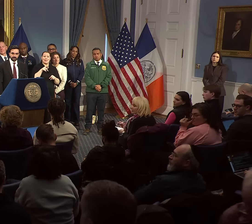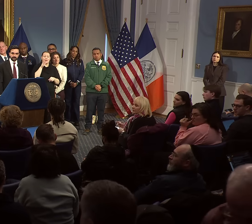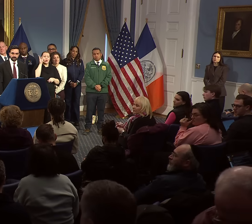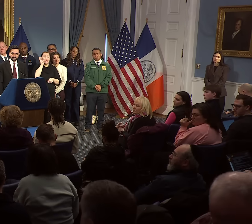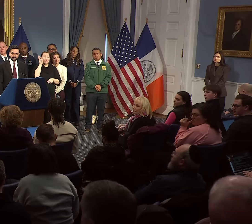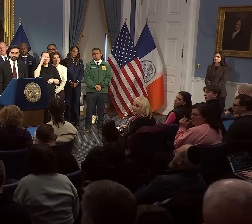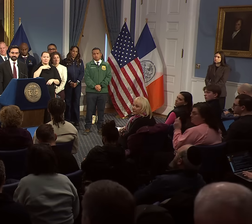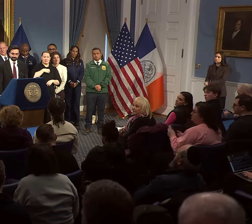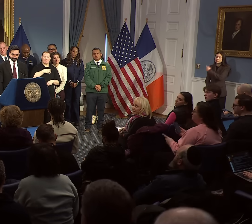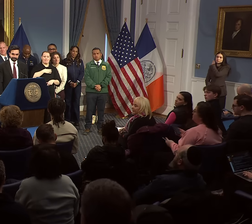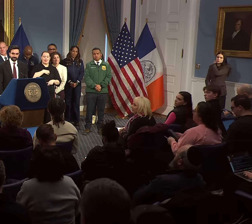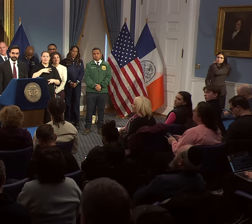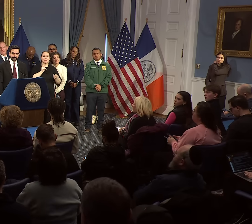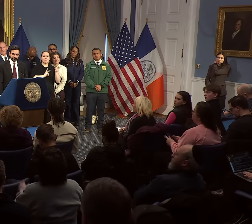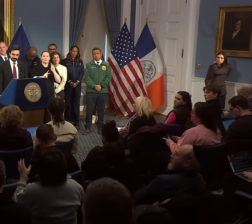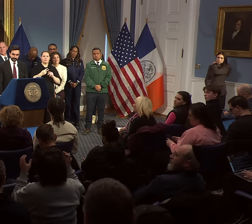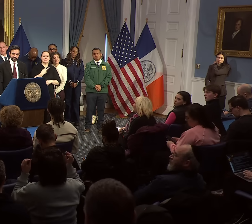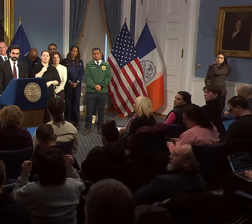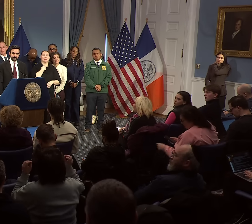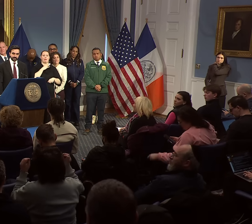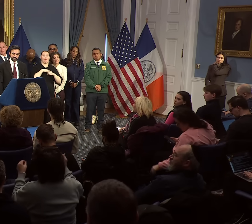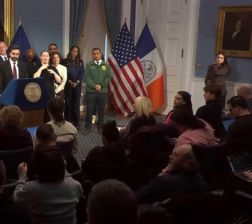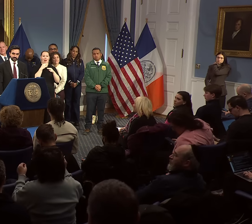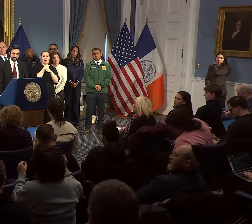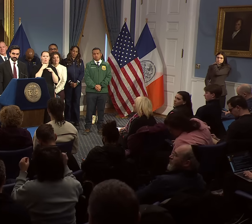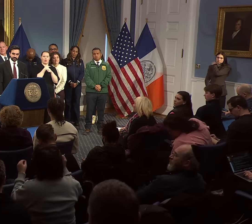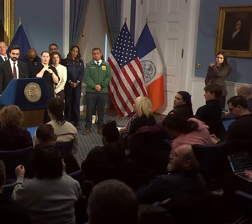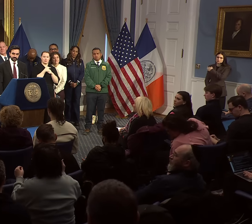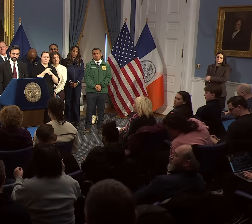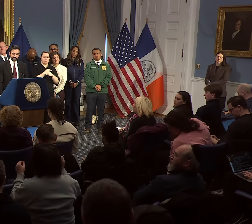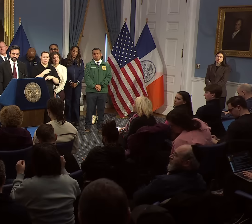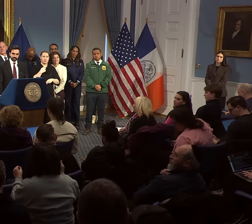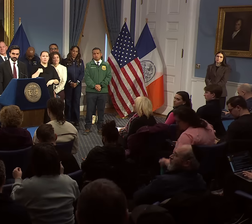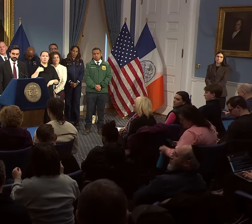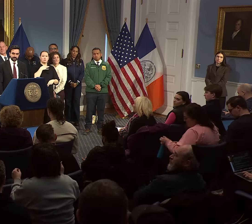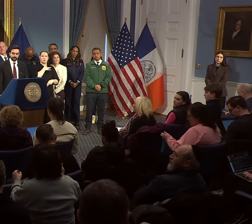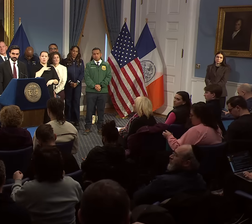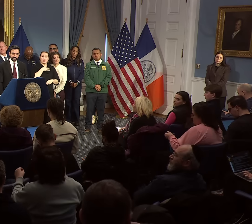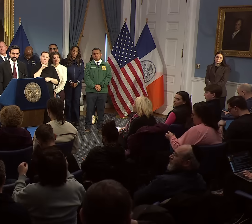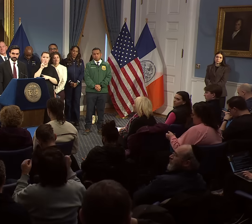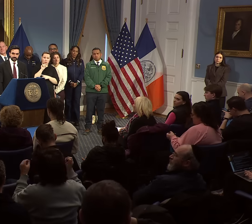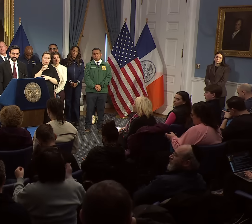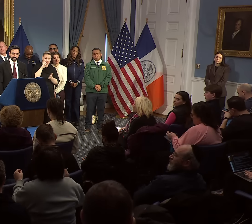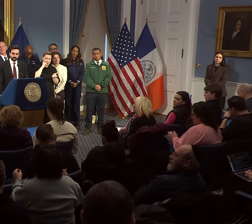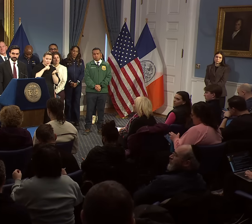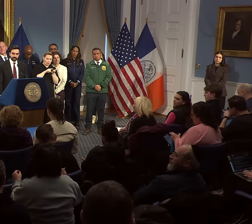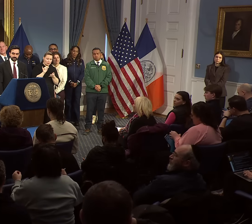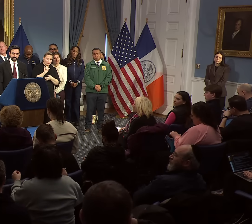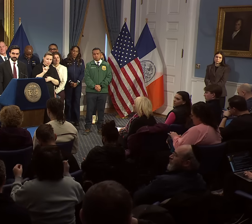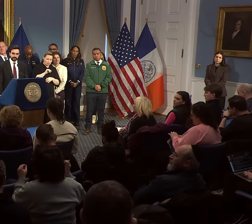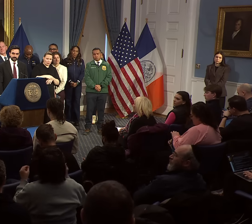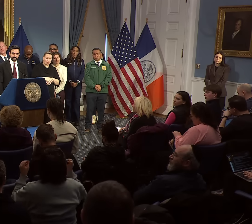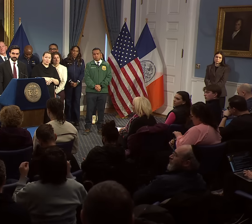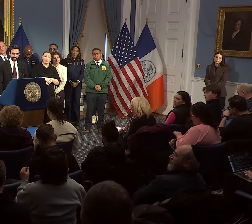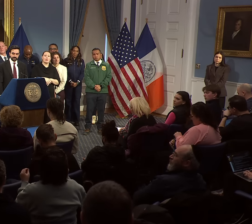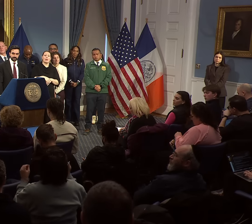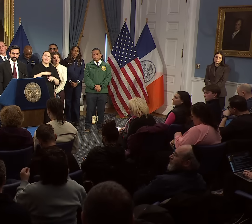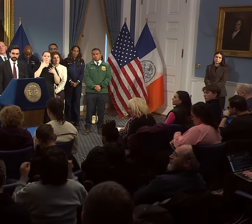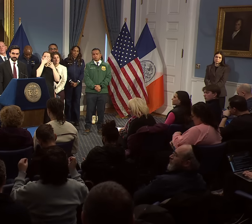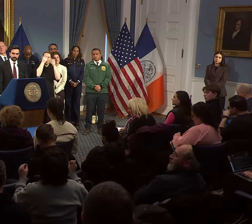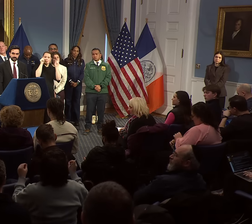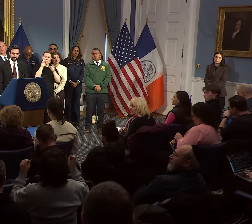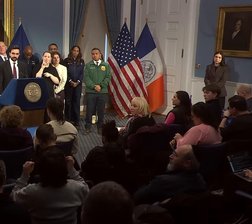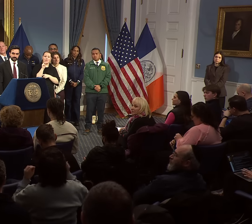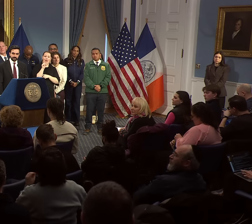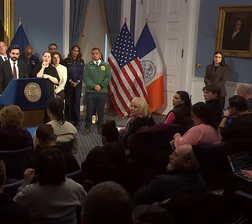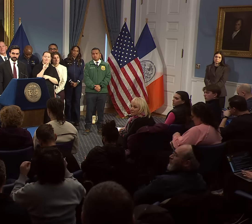on the highways. And I was wondering if that was something that the city noticed too. And his question was, could there